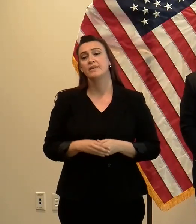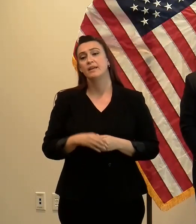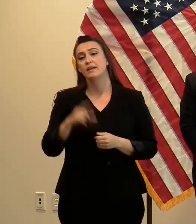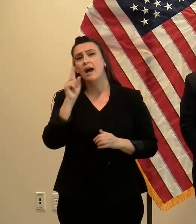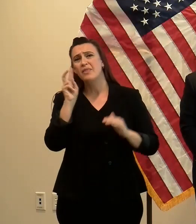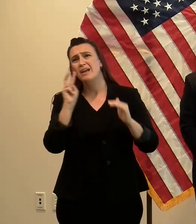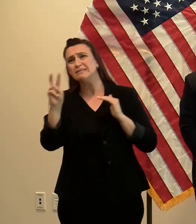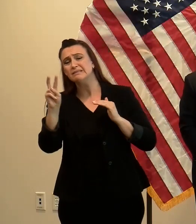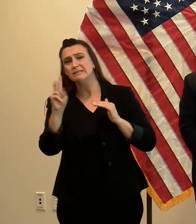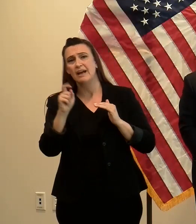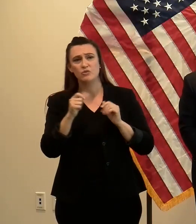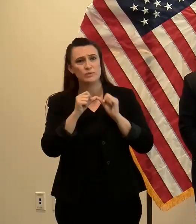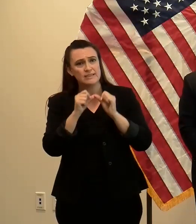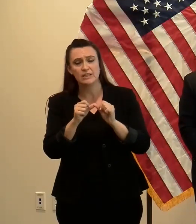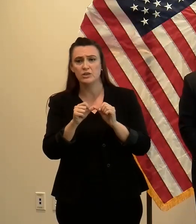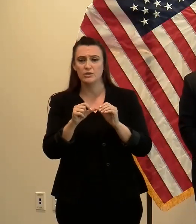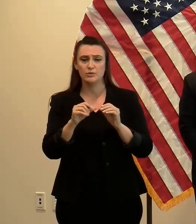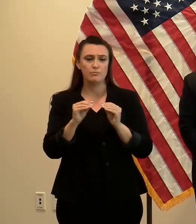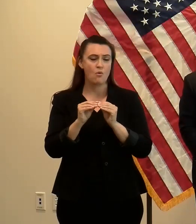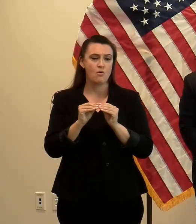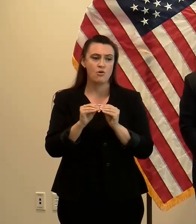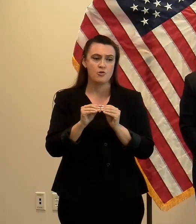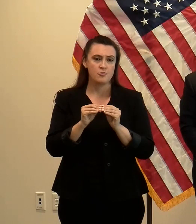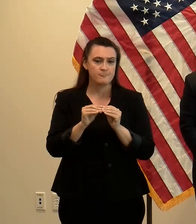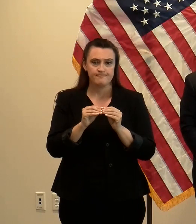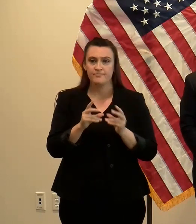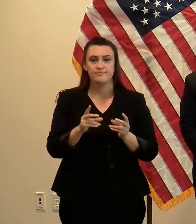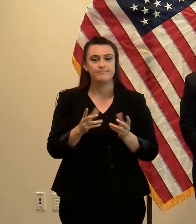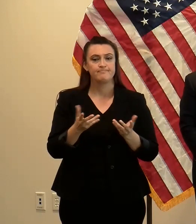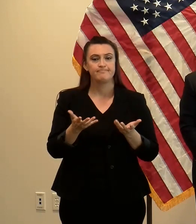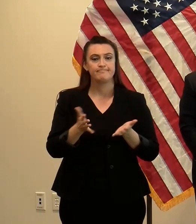need to continue to do the rapid